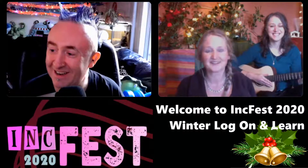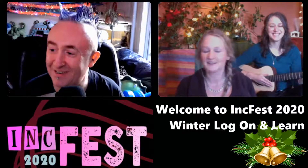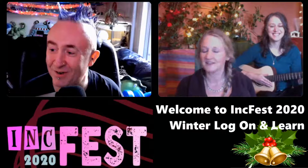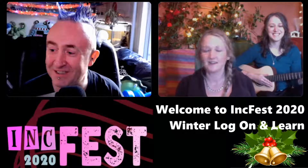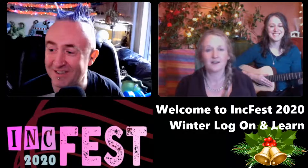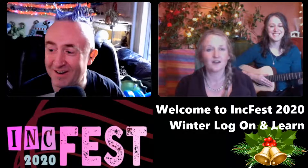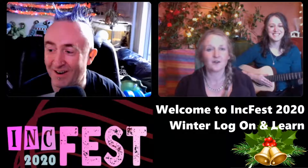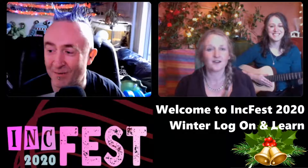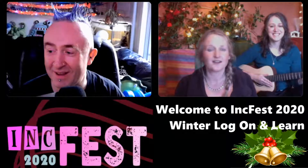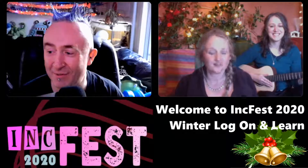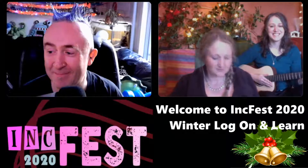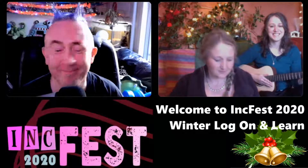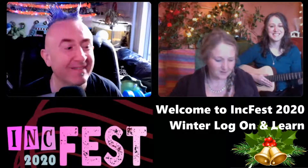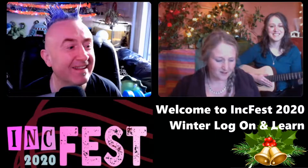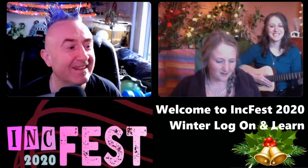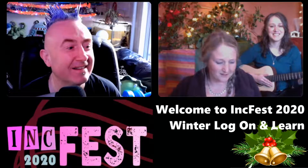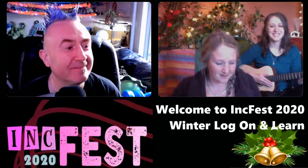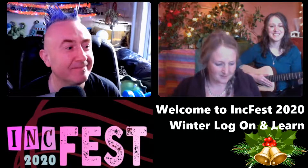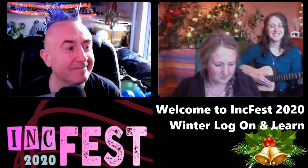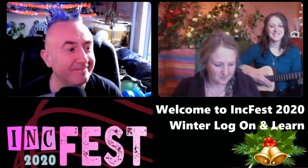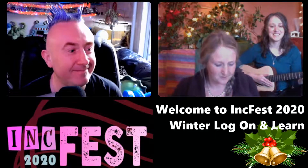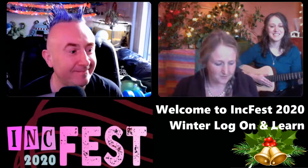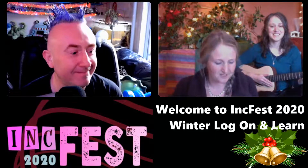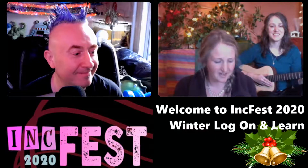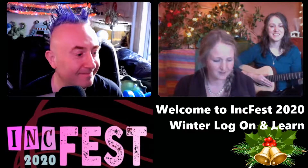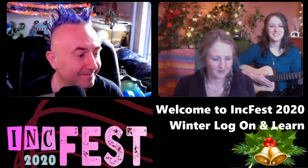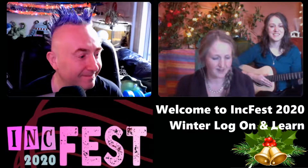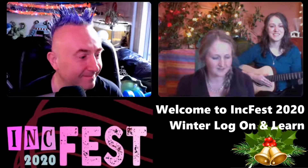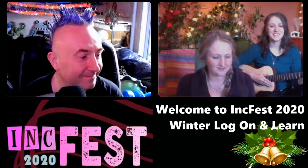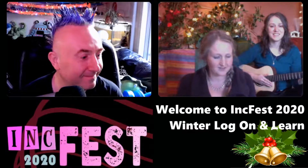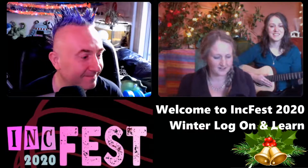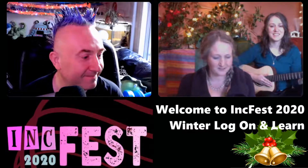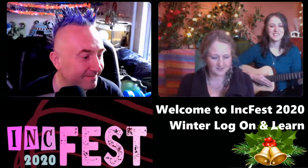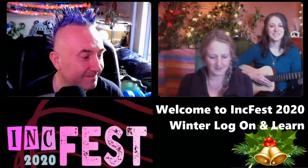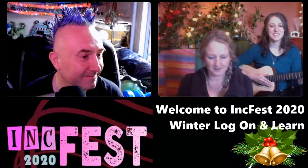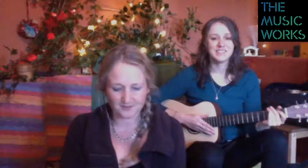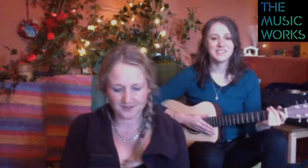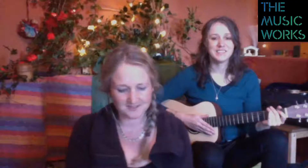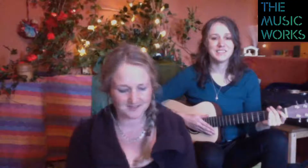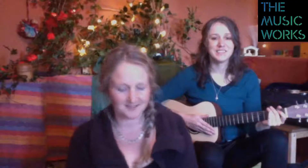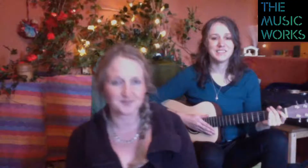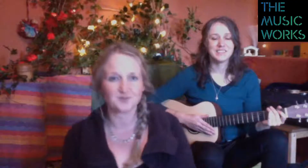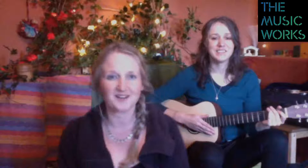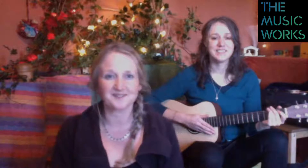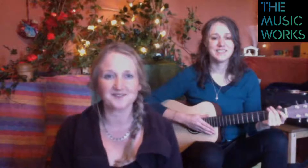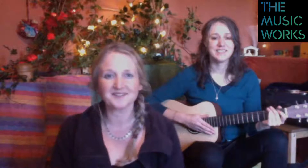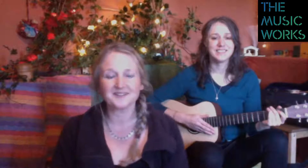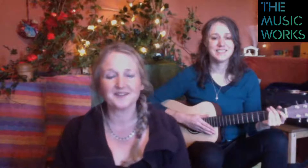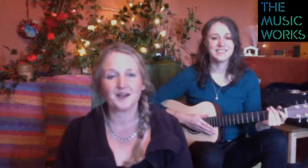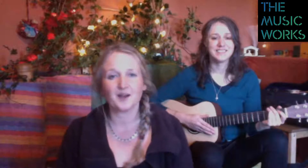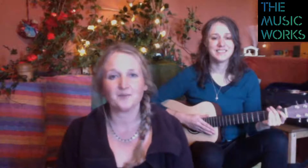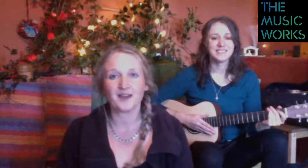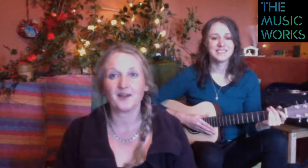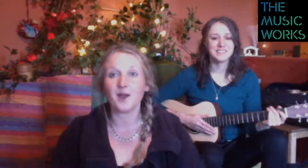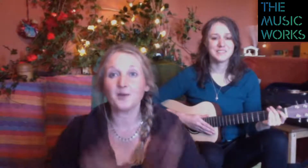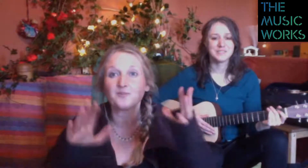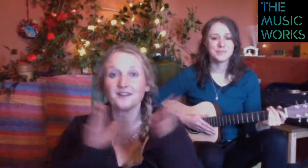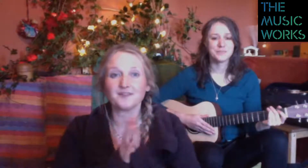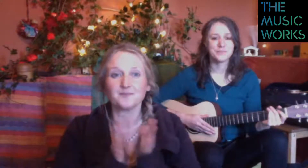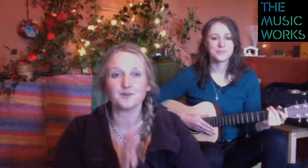try and sign along with everything. No, Lee, it's wonderful to have you there signing beside of us. That's brilliant. And hopefully you all